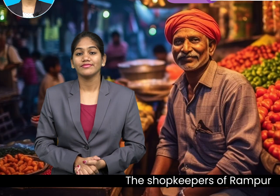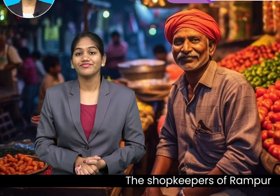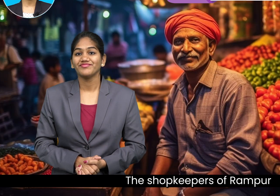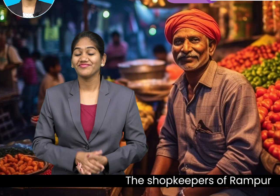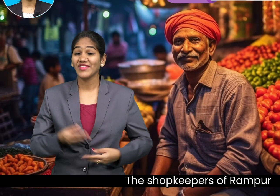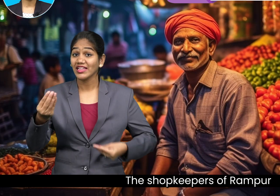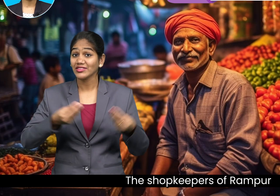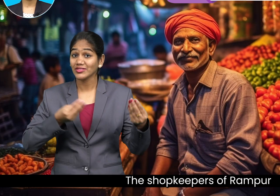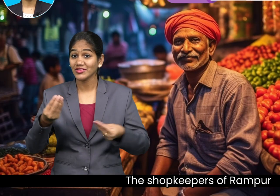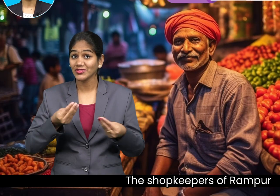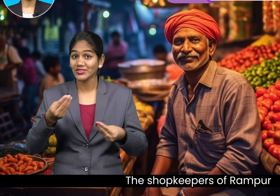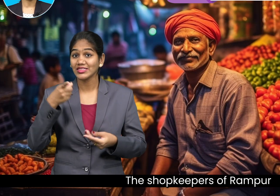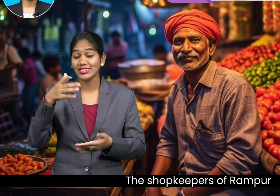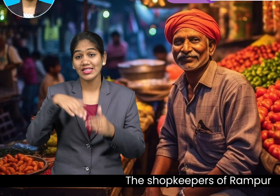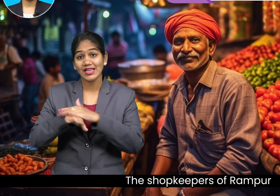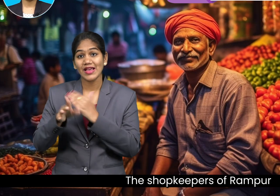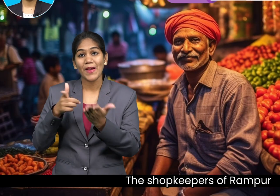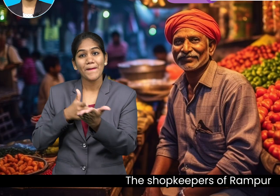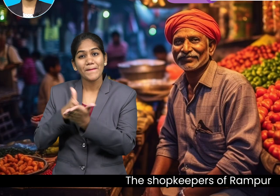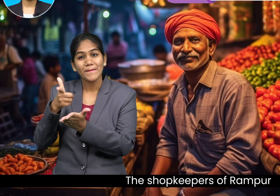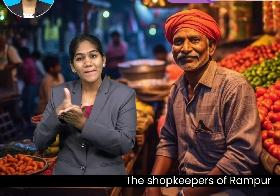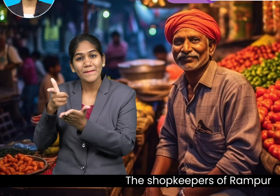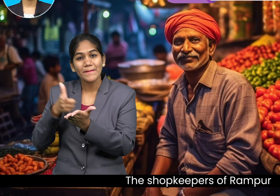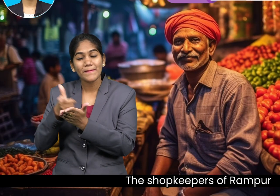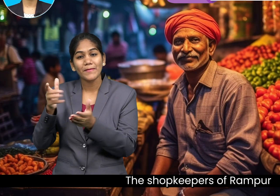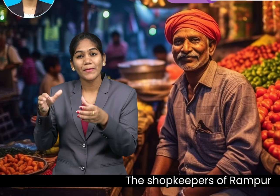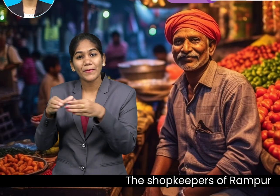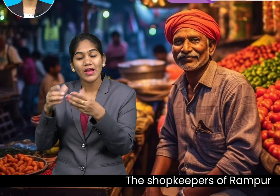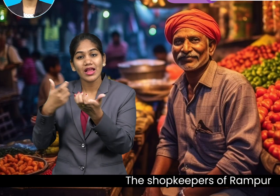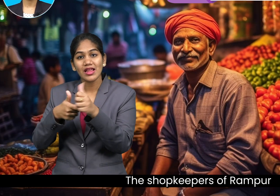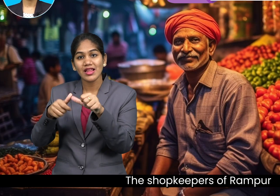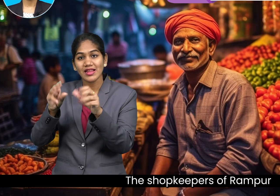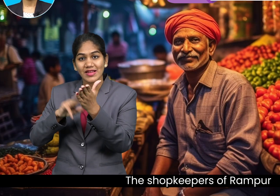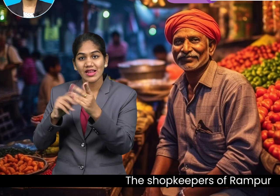The shopkeepers of Rampur.